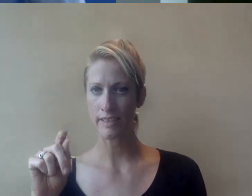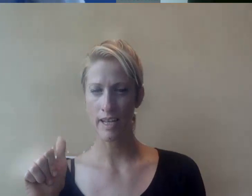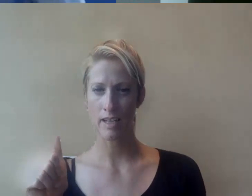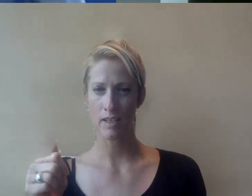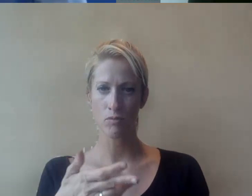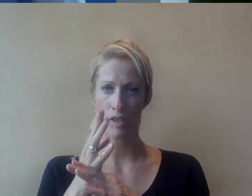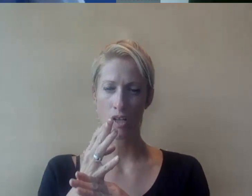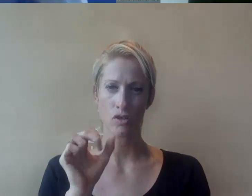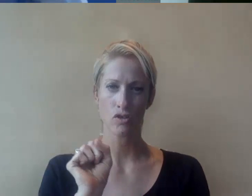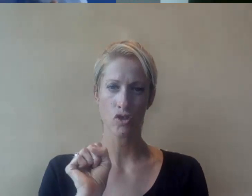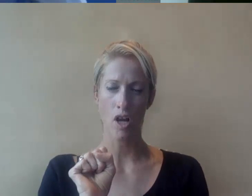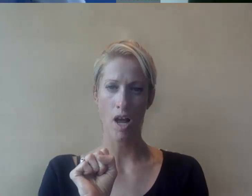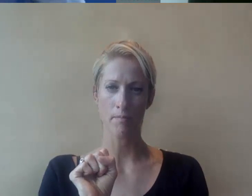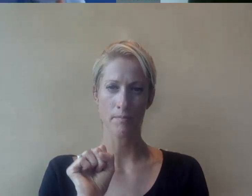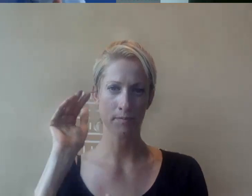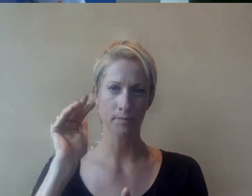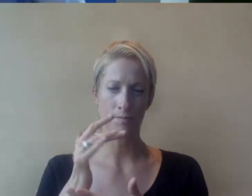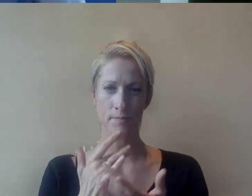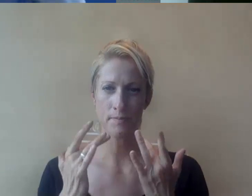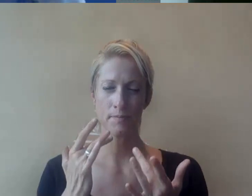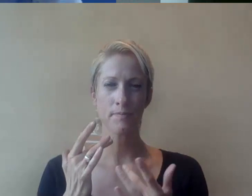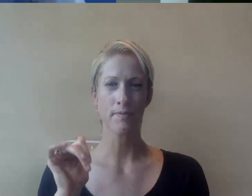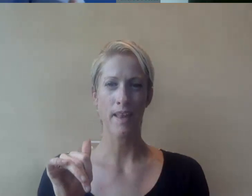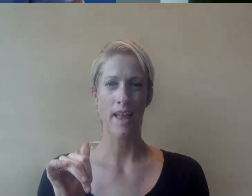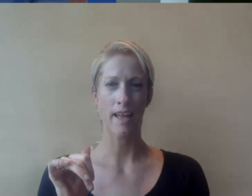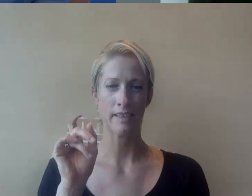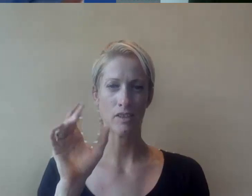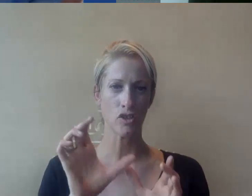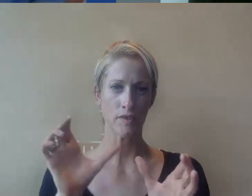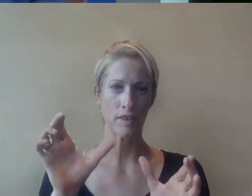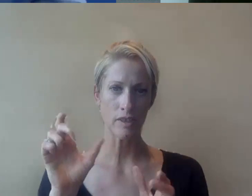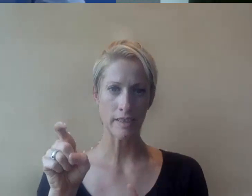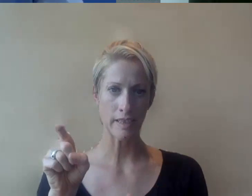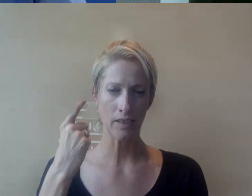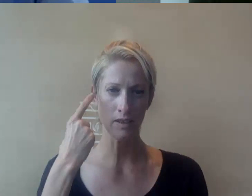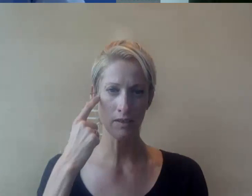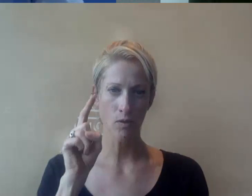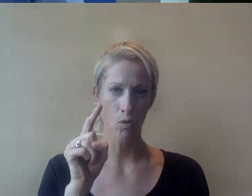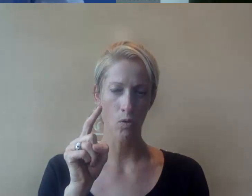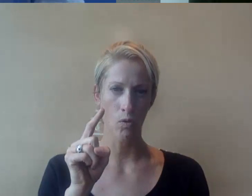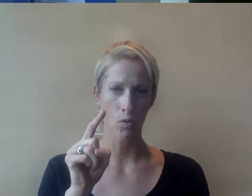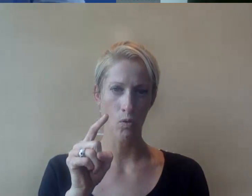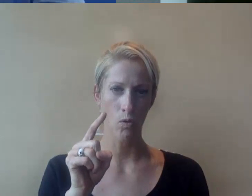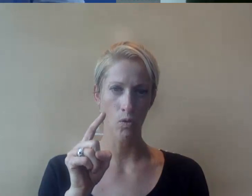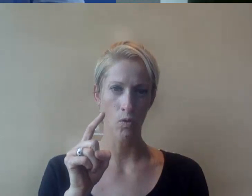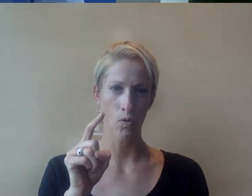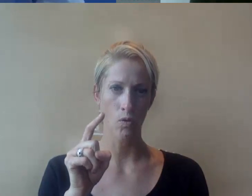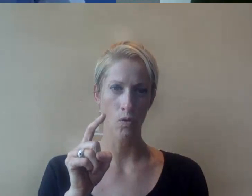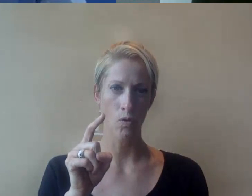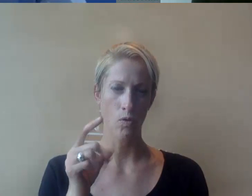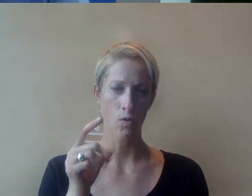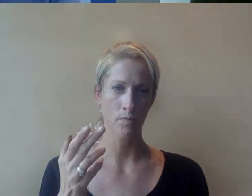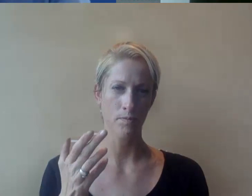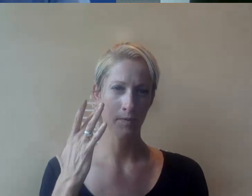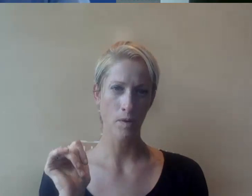job shortages and certifications that are needed in eligible positions in California?